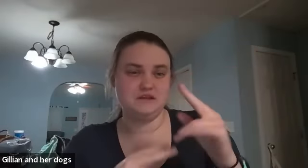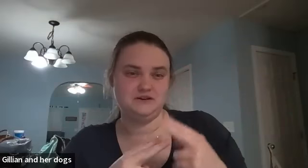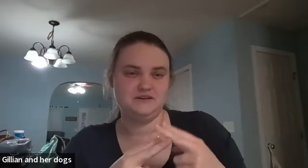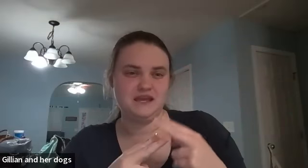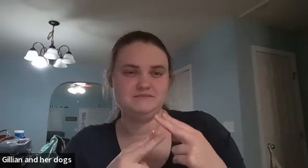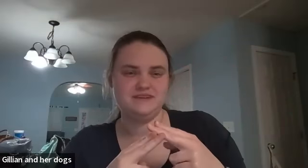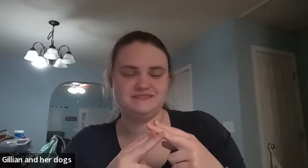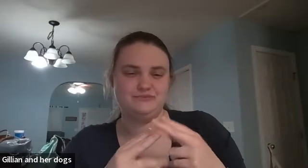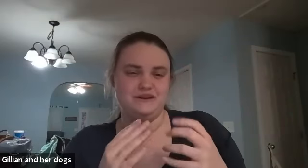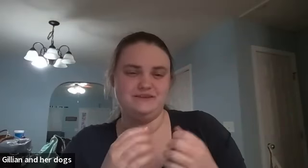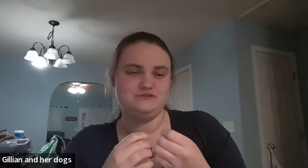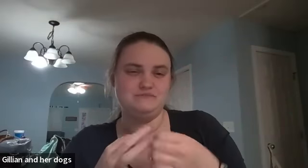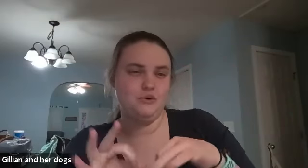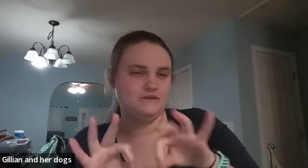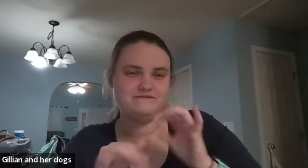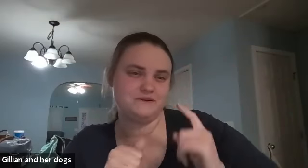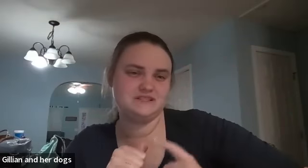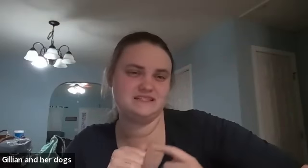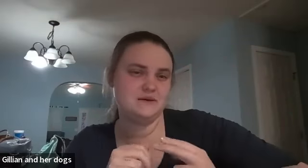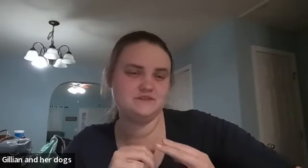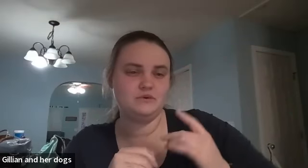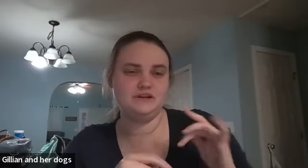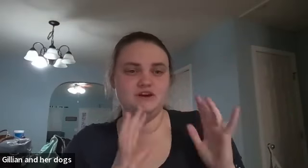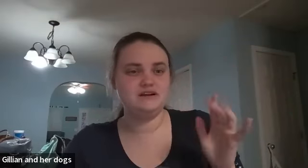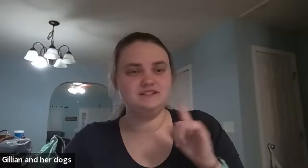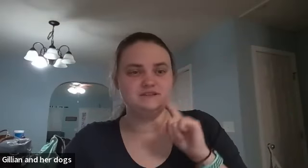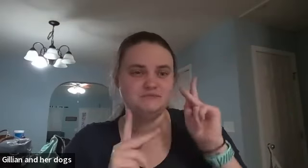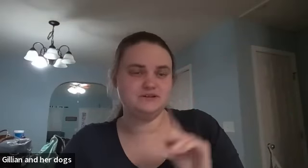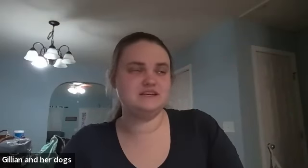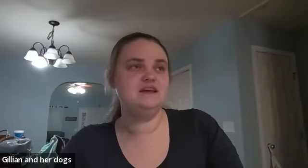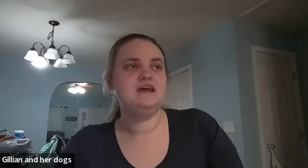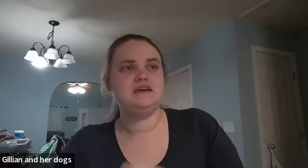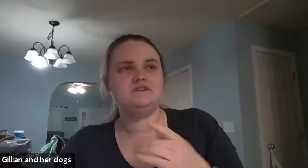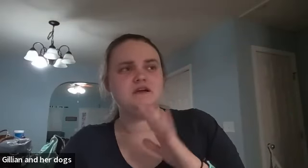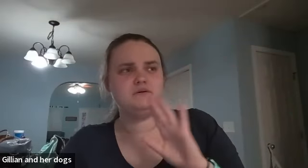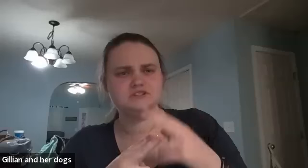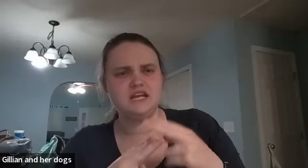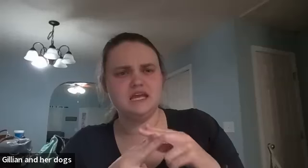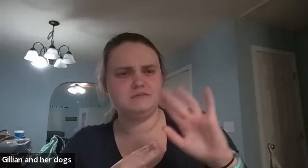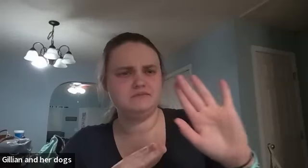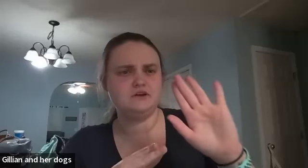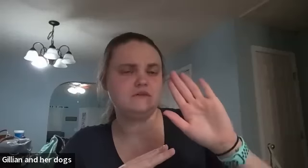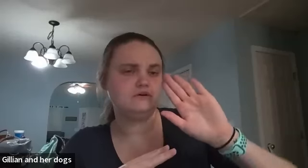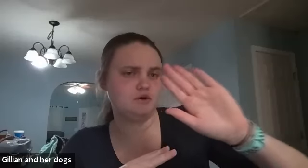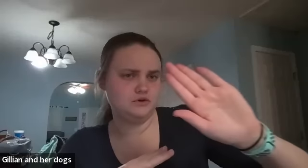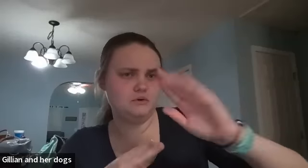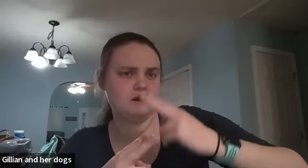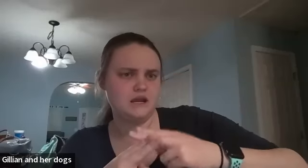your name. That's one of those important first steps. So when you're talking to a deaf person, if they're like, what's your name? They'll go your